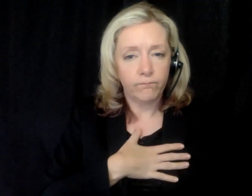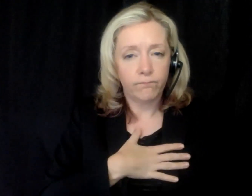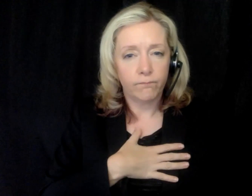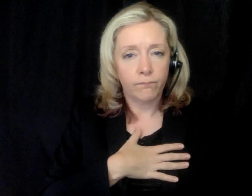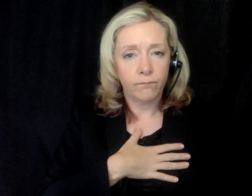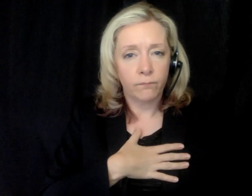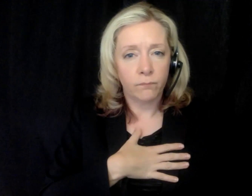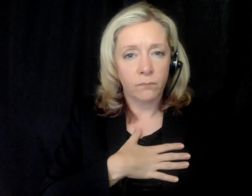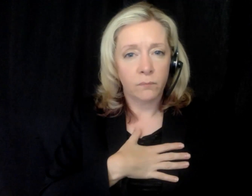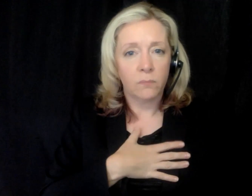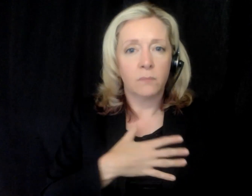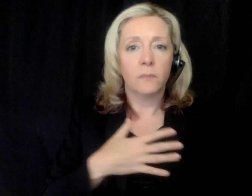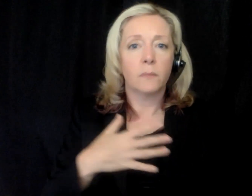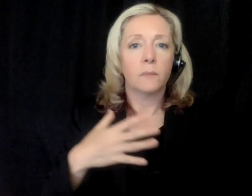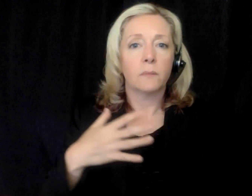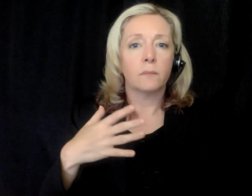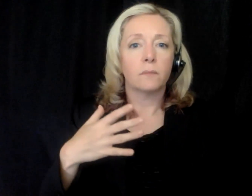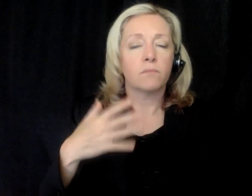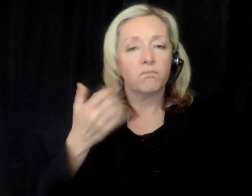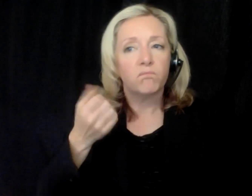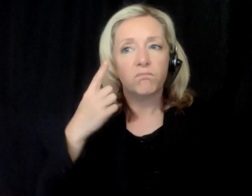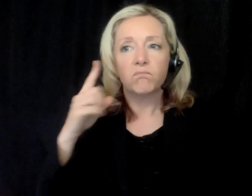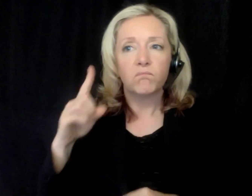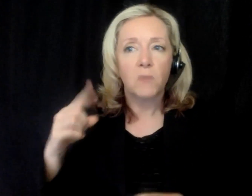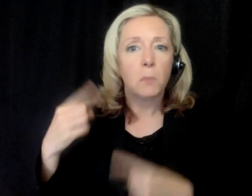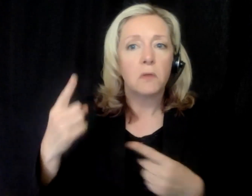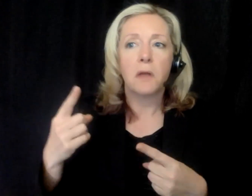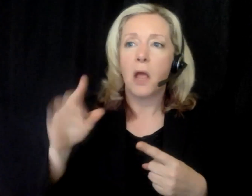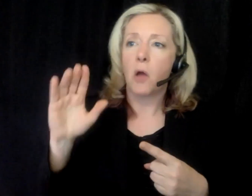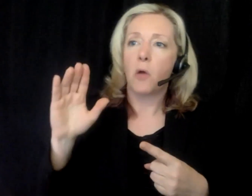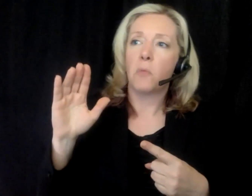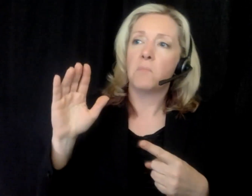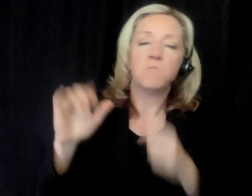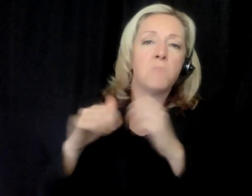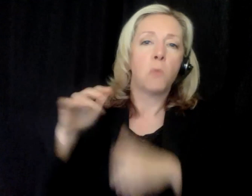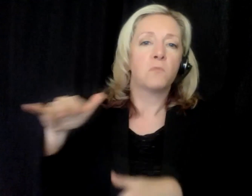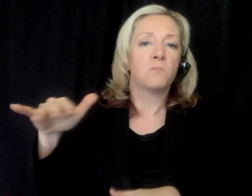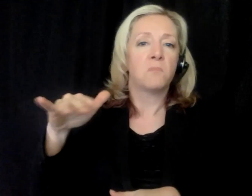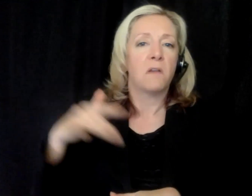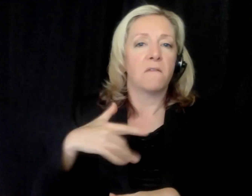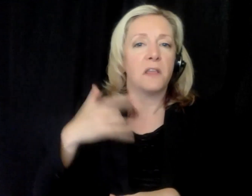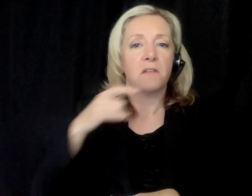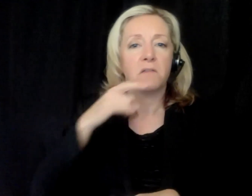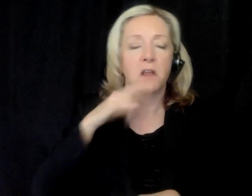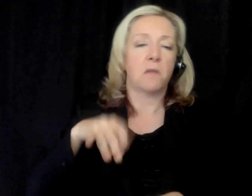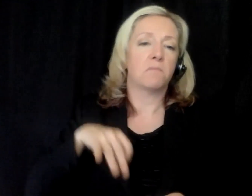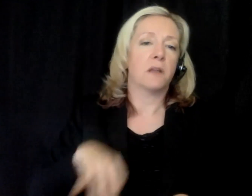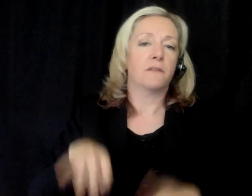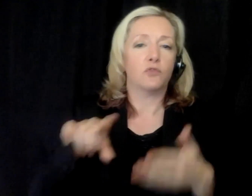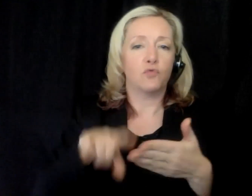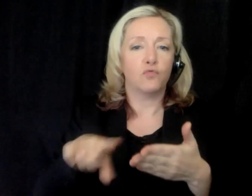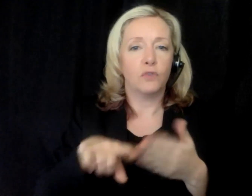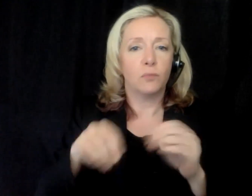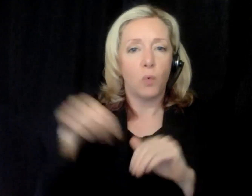just because it hasn't been in anybody's best interest to study this more fully, to